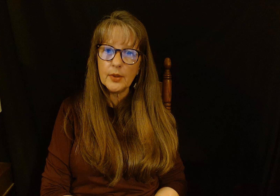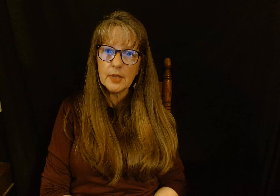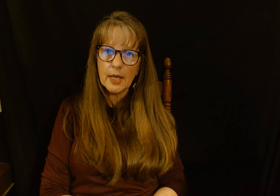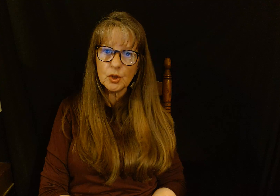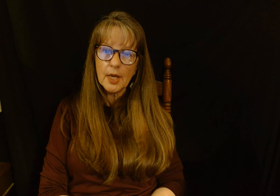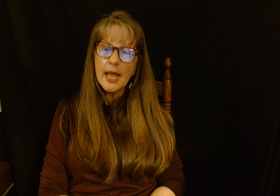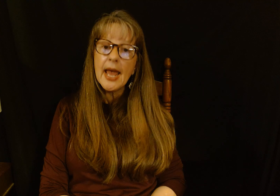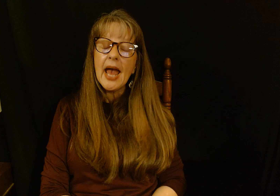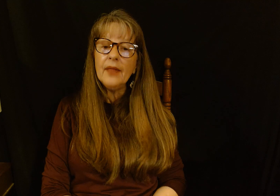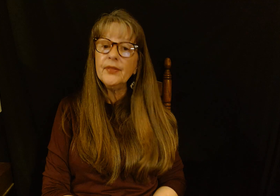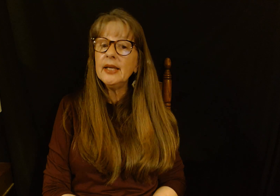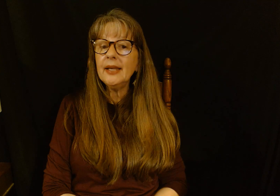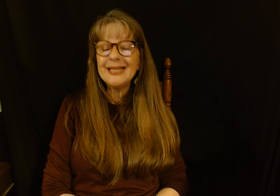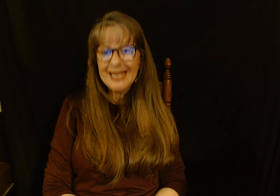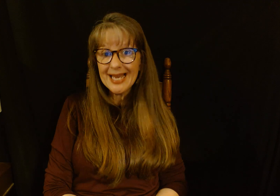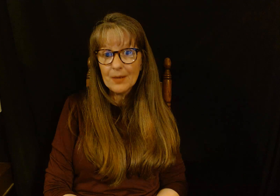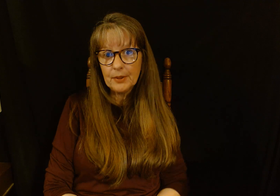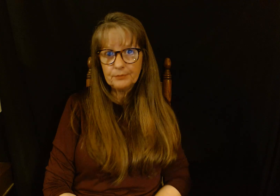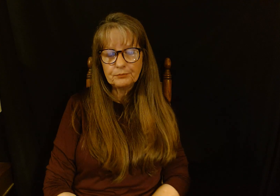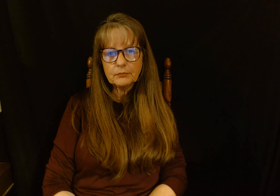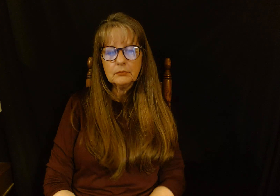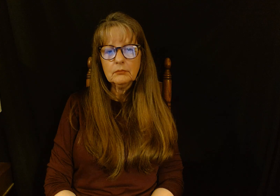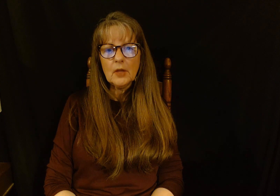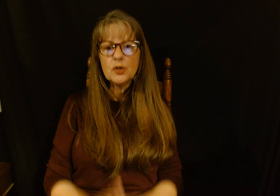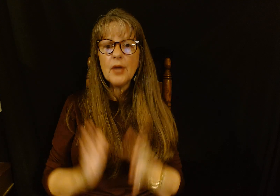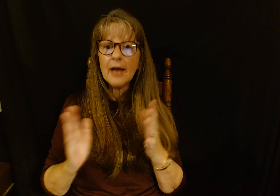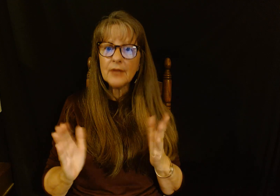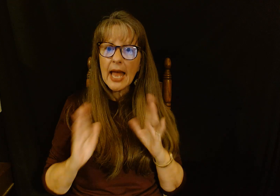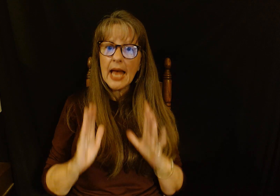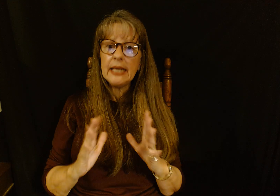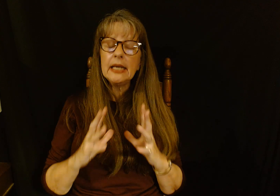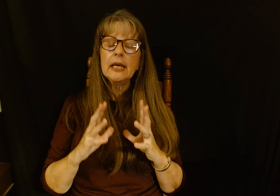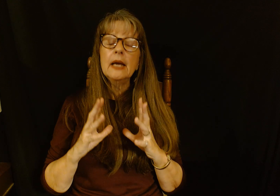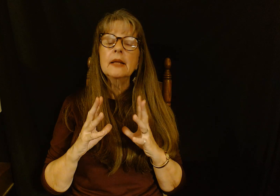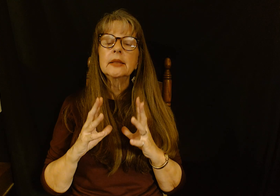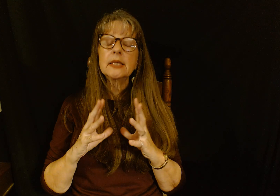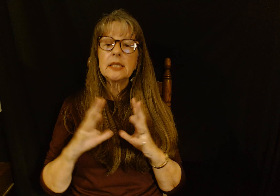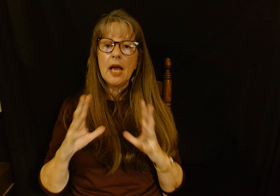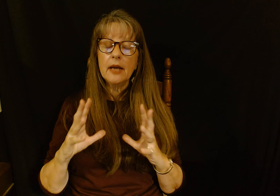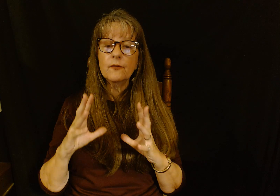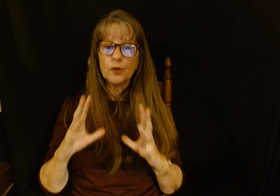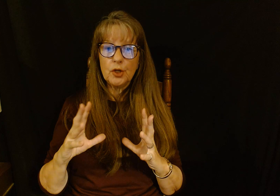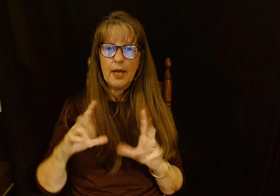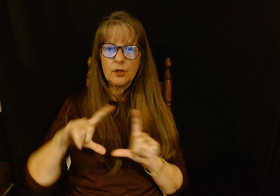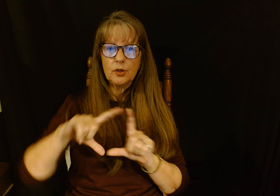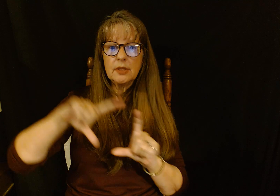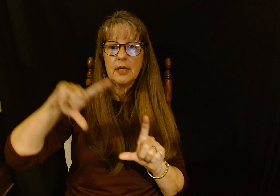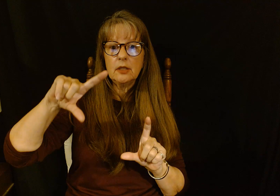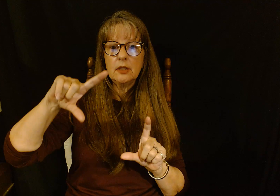Dutch. And then a tip. So you have to add the sign for check. So you say